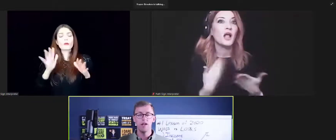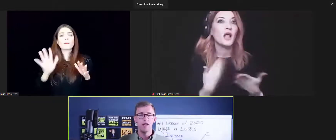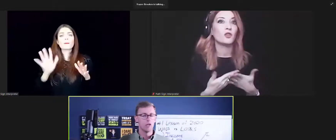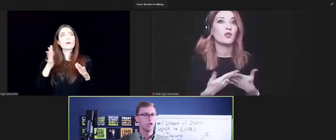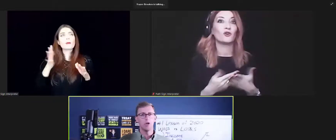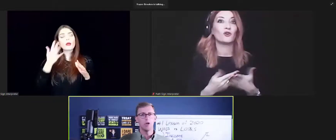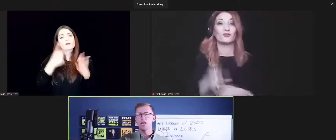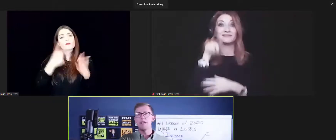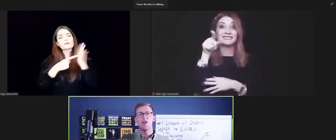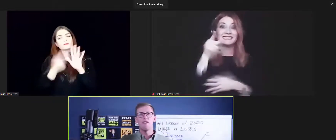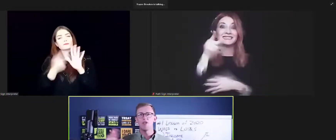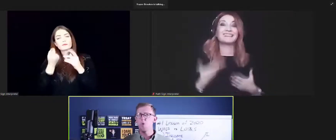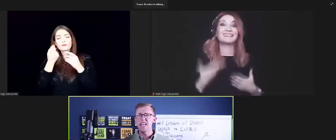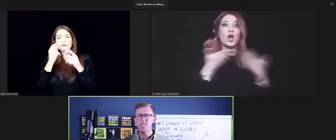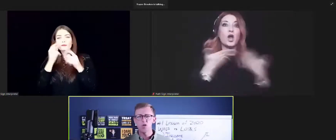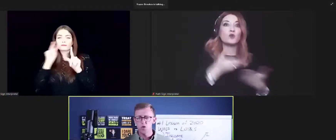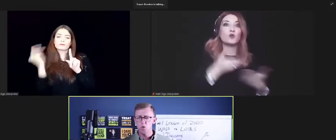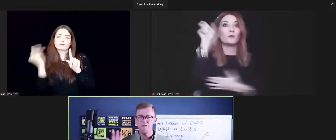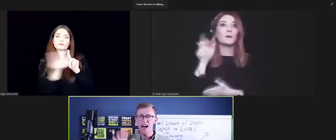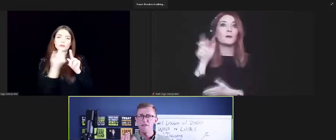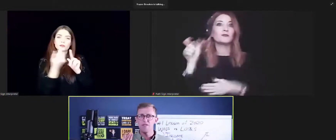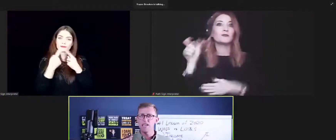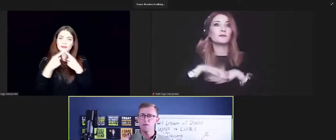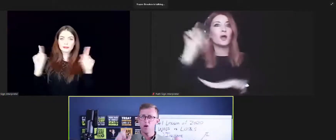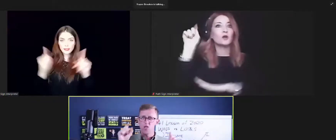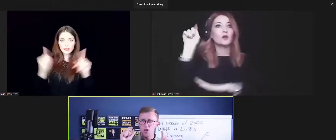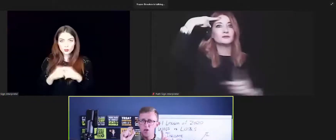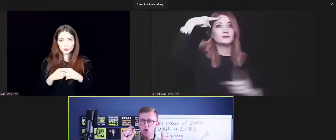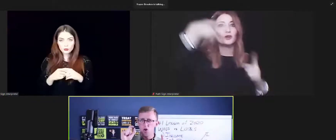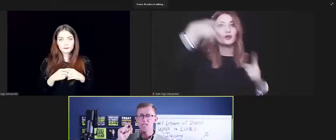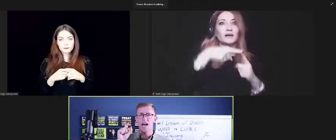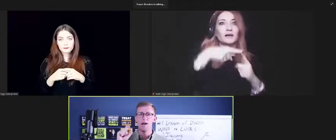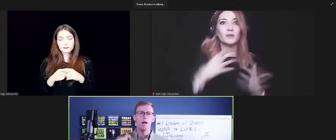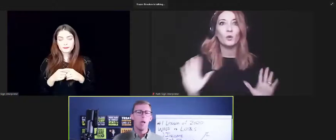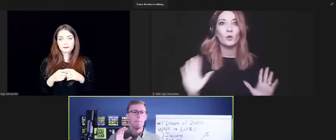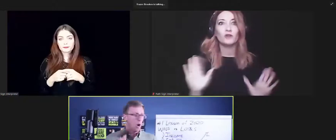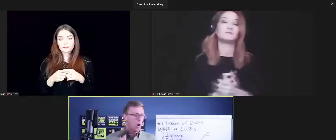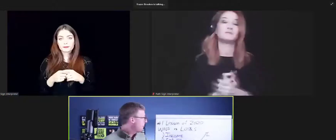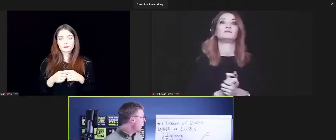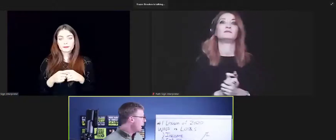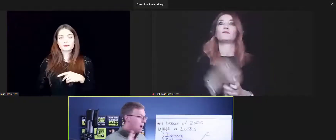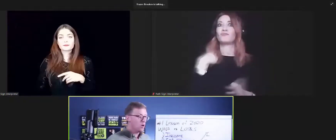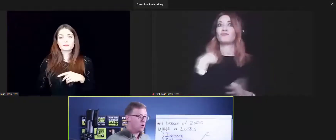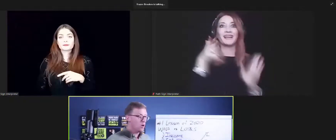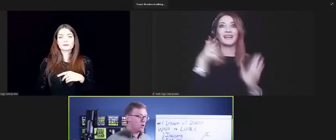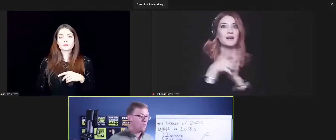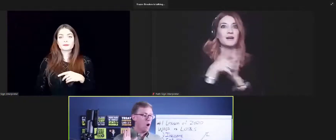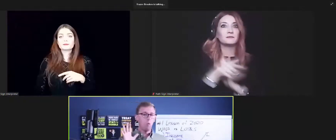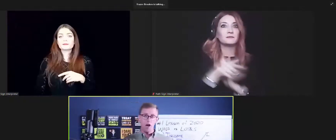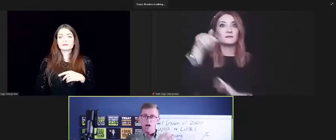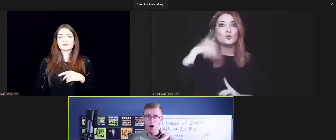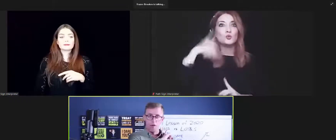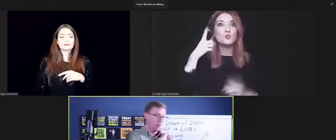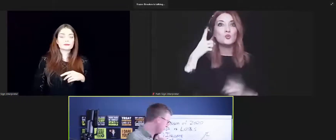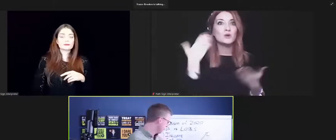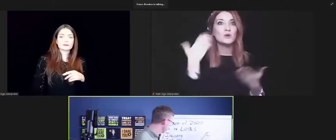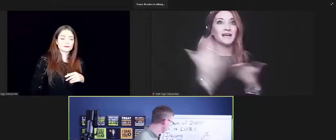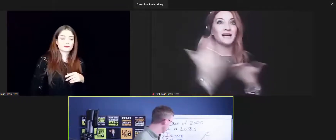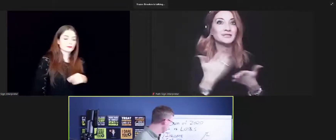The study has been around for 20 to 25 years. I'm not exactly sure the time, but I'm going to write a word on the